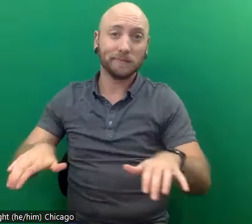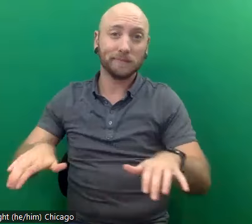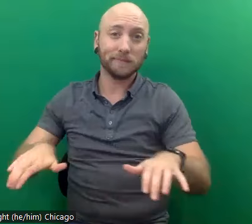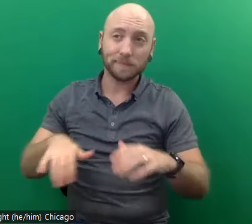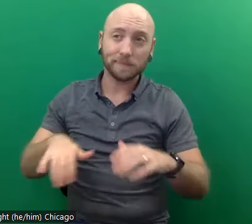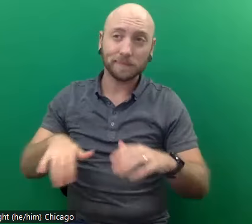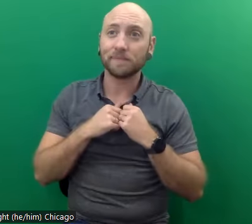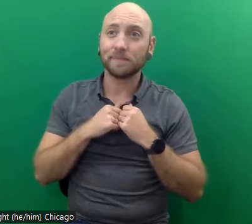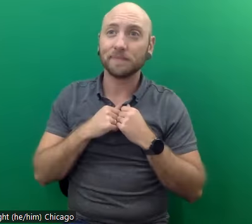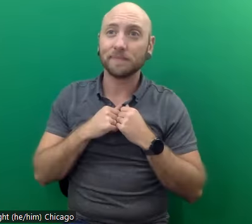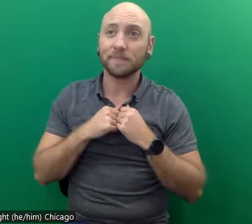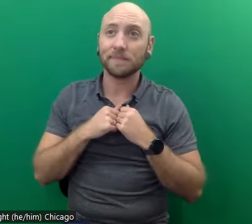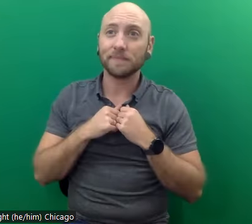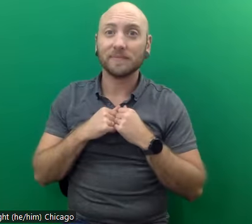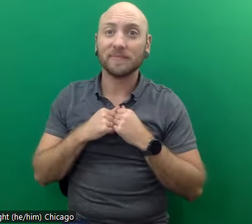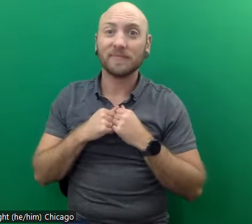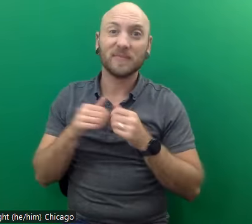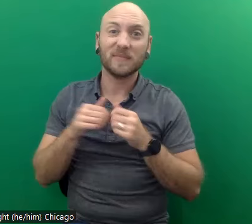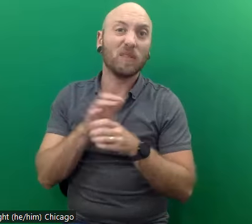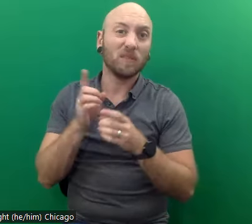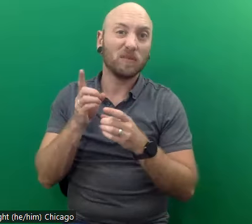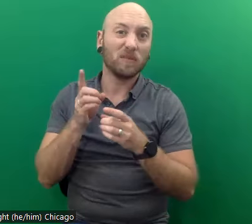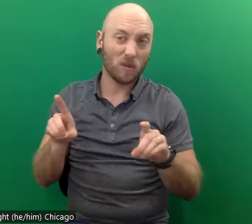I ended up getting a divorce, and